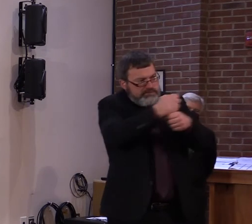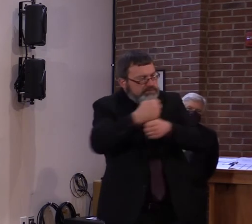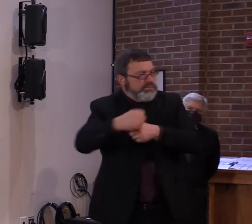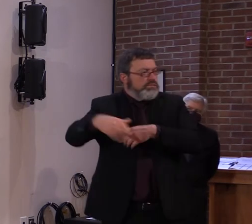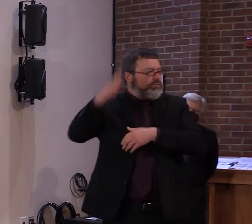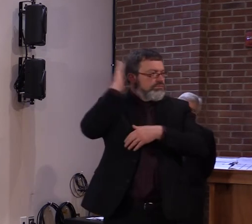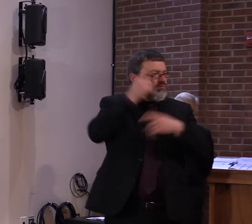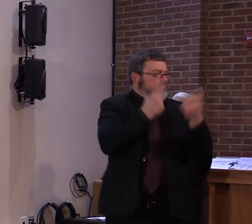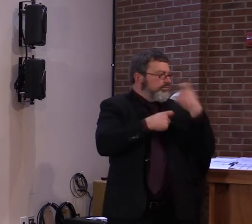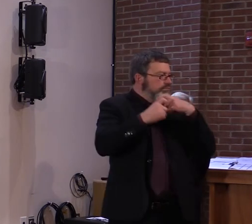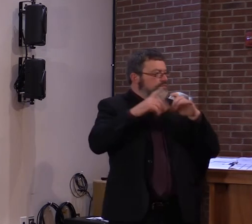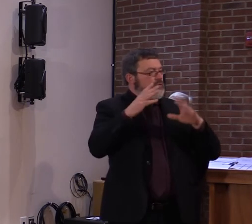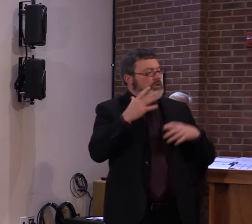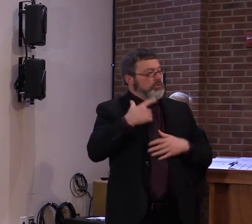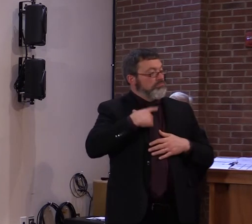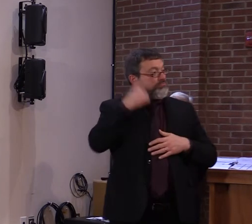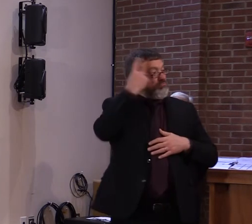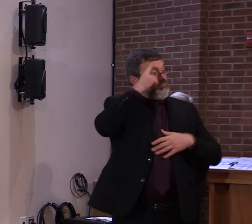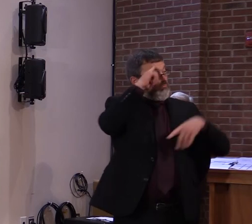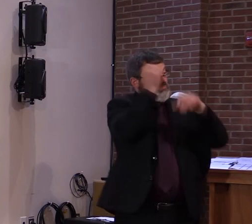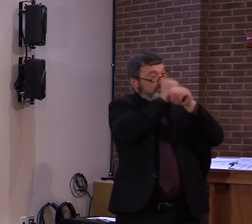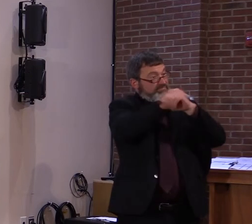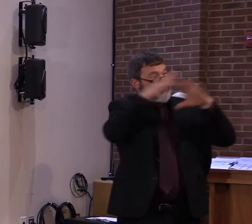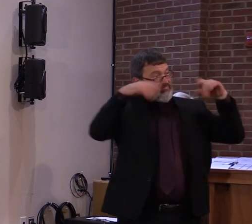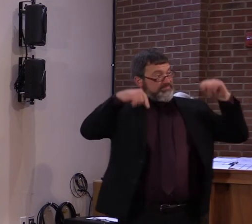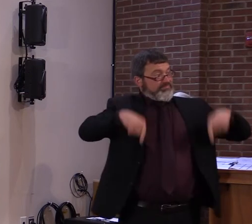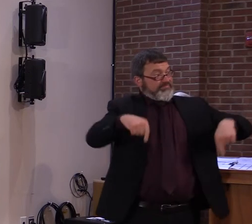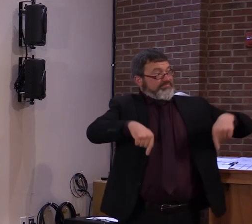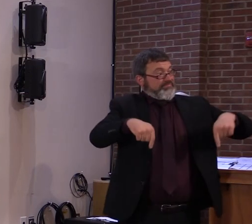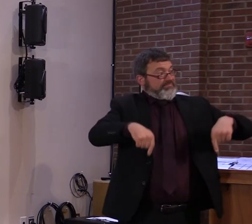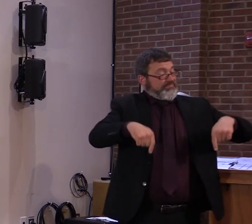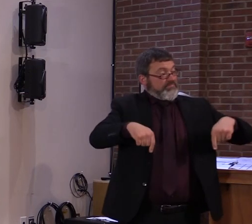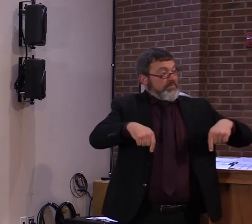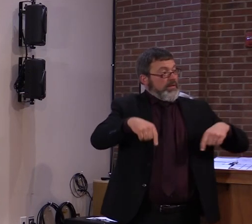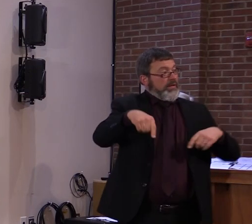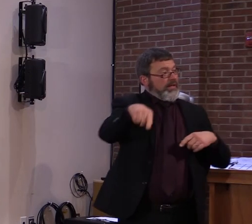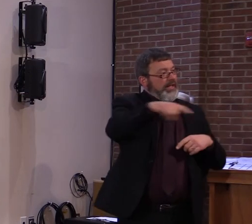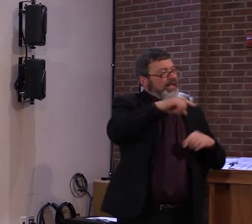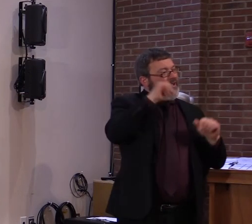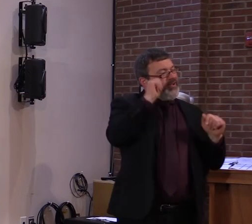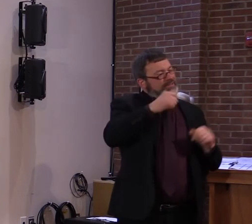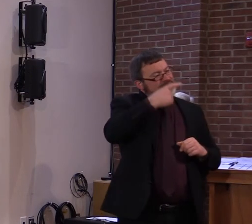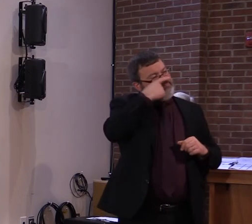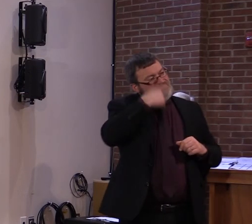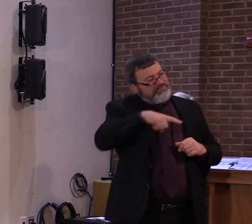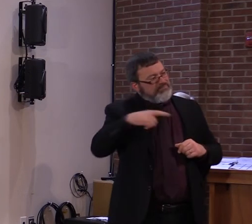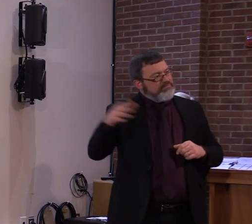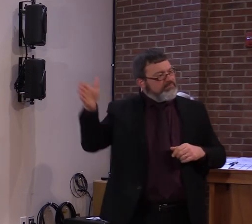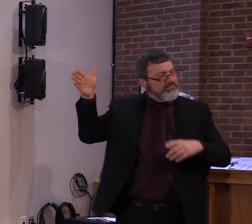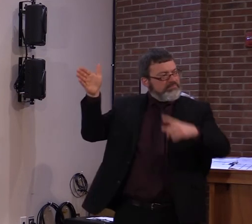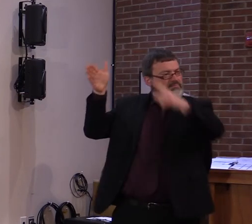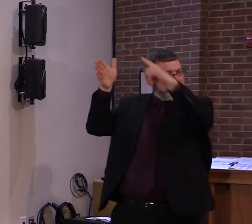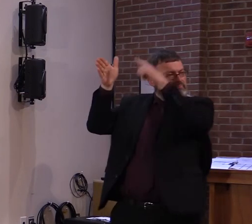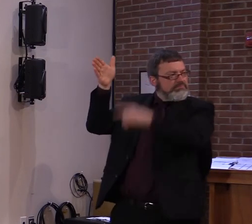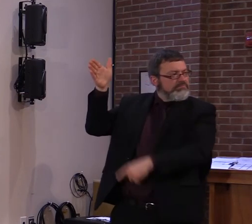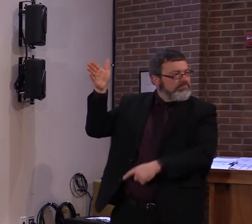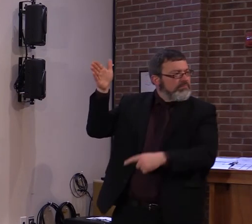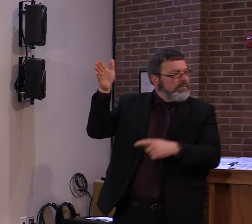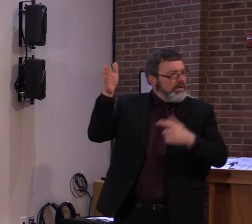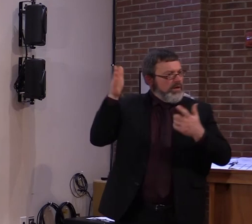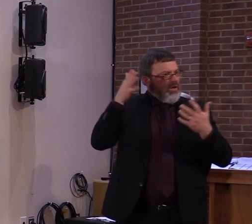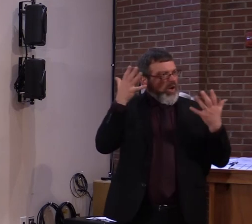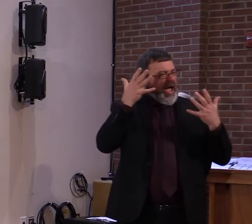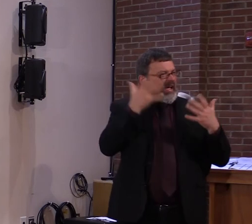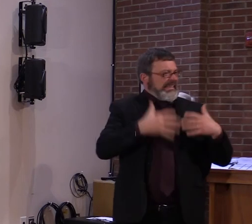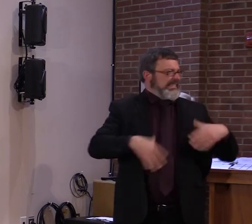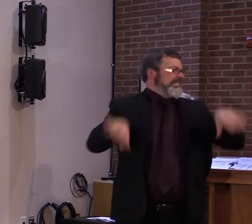great. But just a question, just in terminology. A week ago, a walk with a friend was banned, and now it's okay.